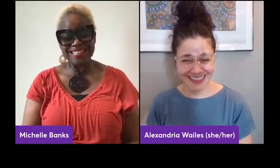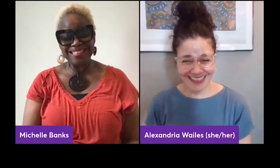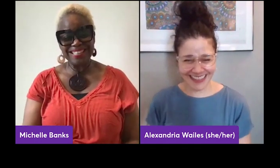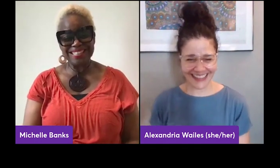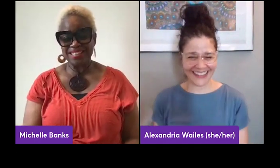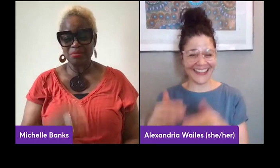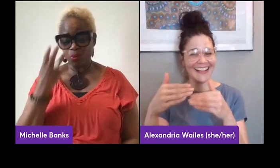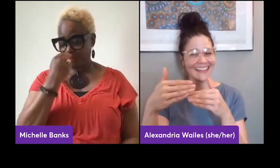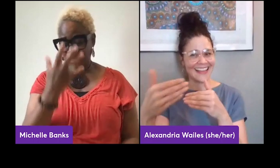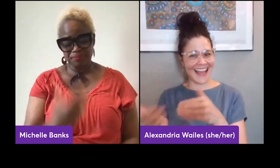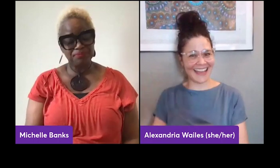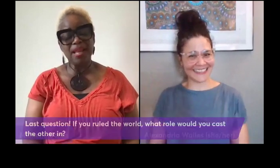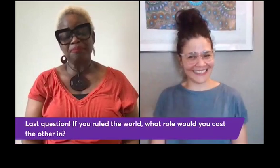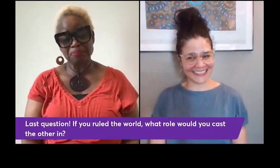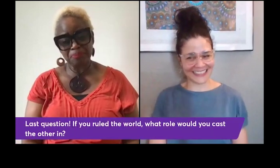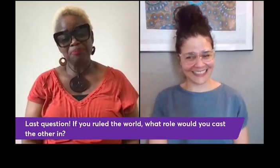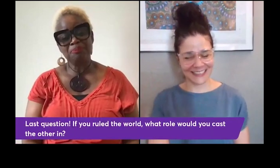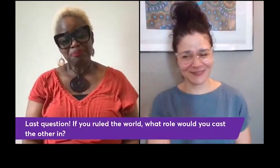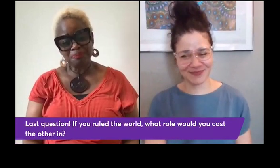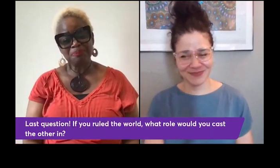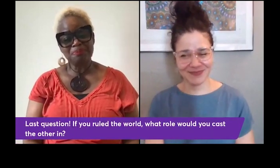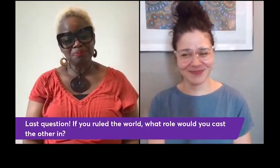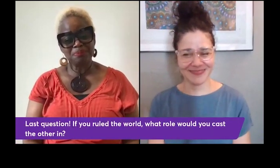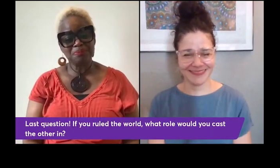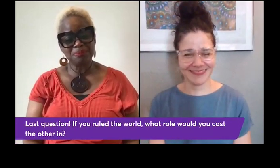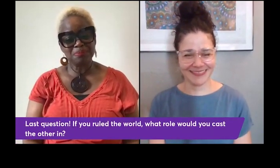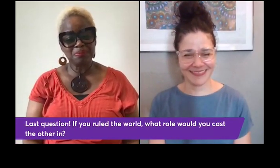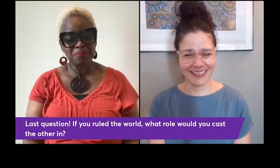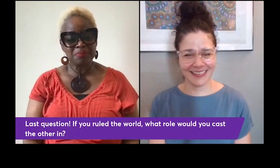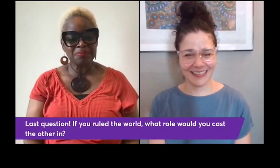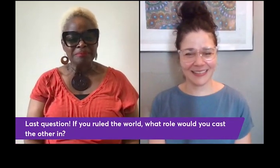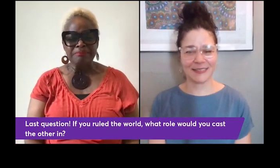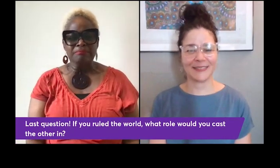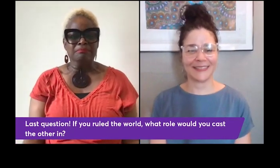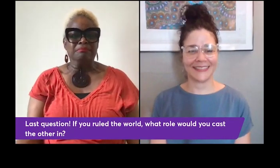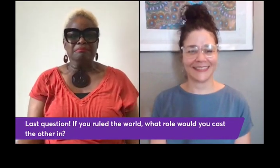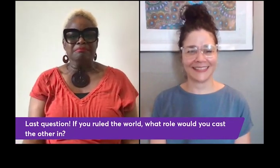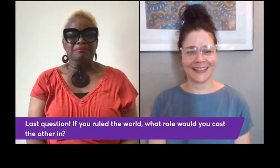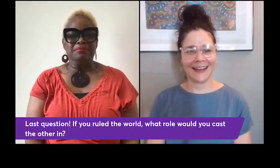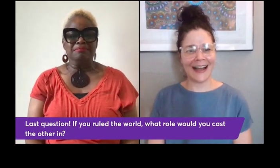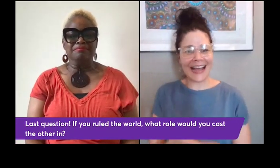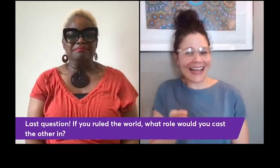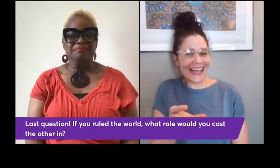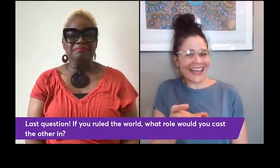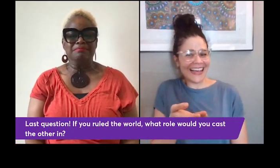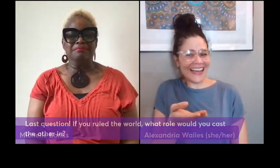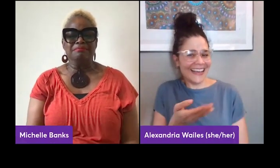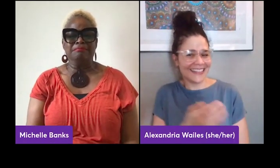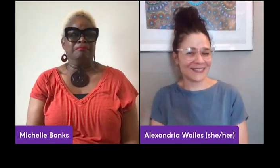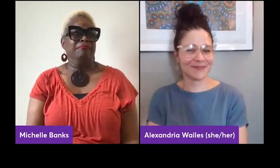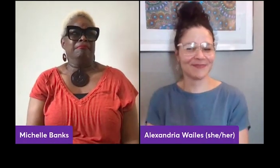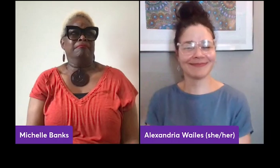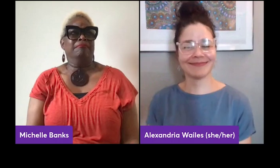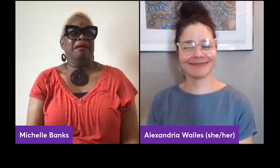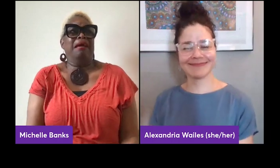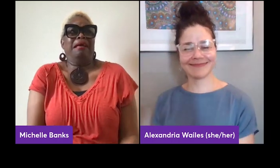Next. Last question. If you ruled the world, what role would you cast the other